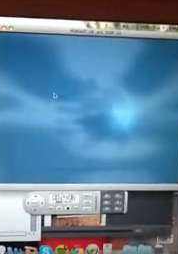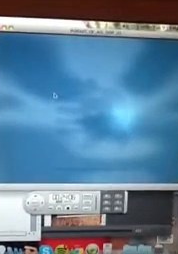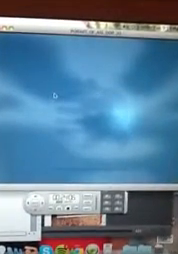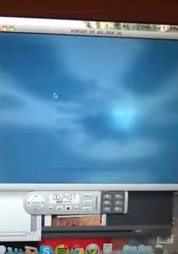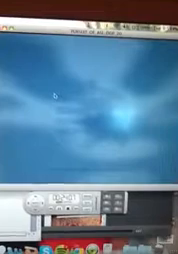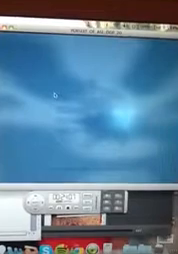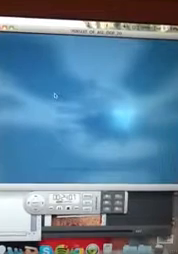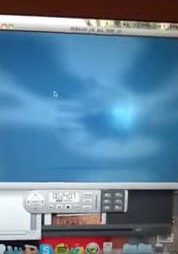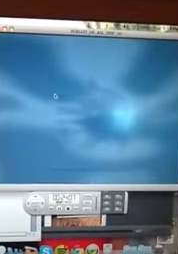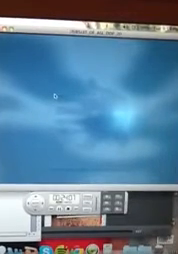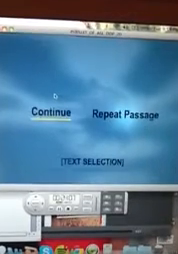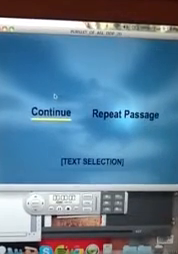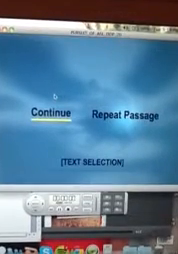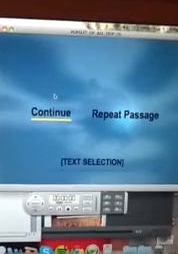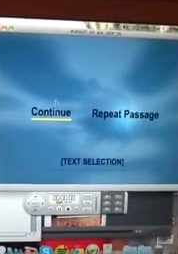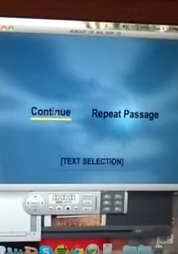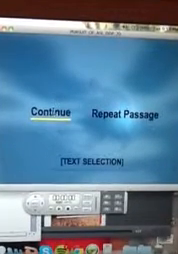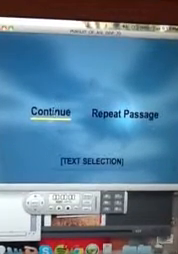water.